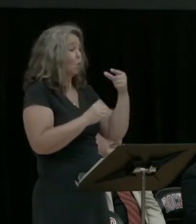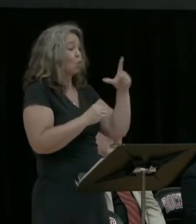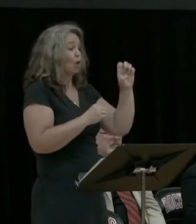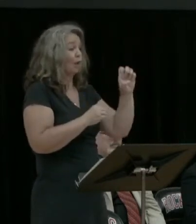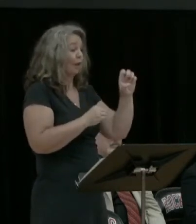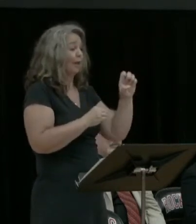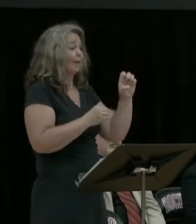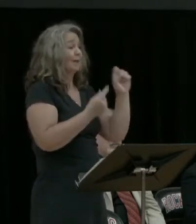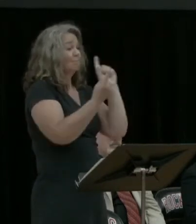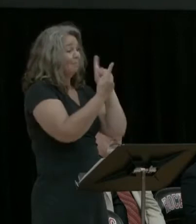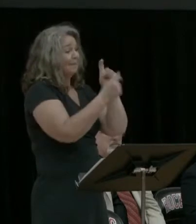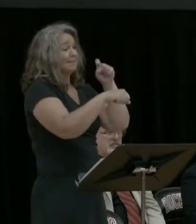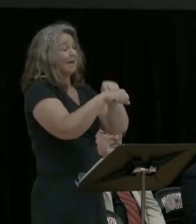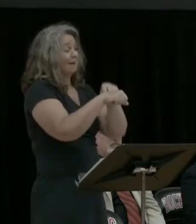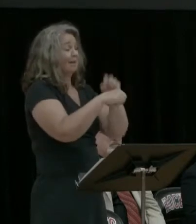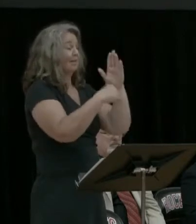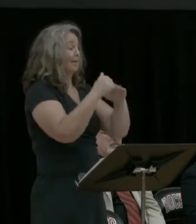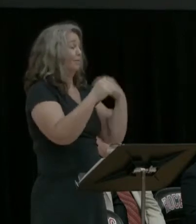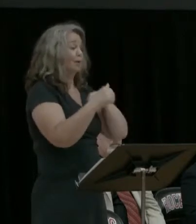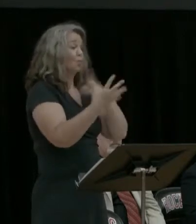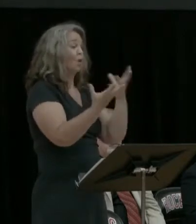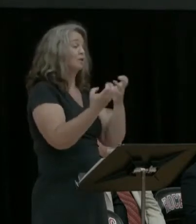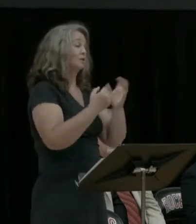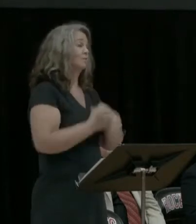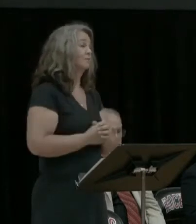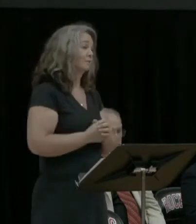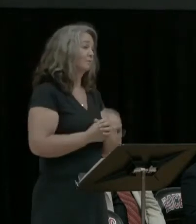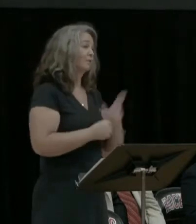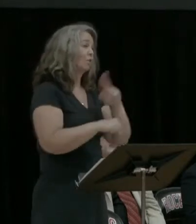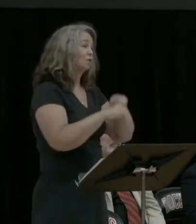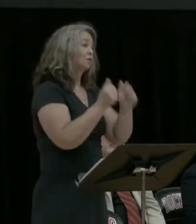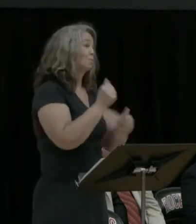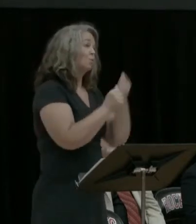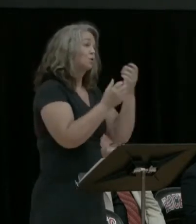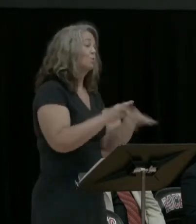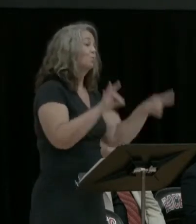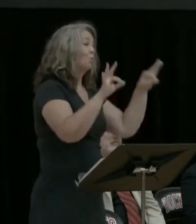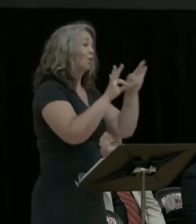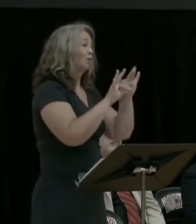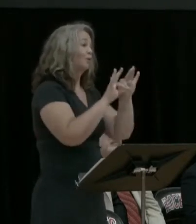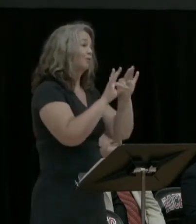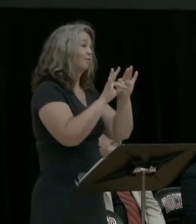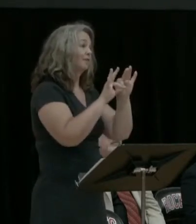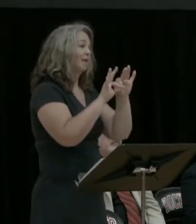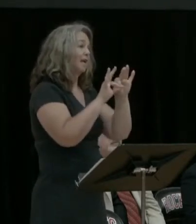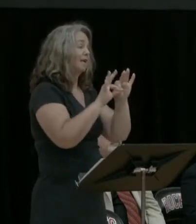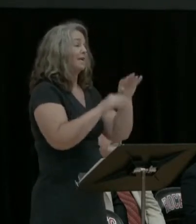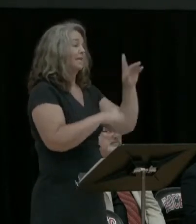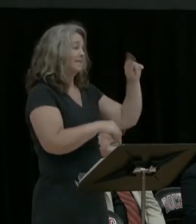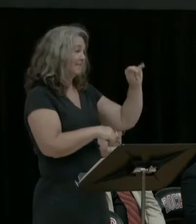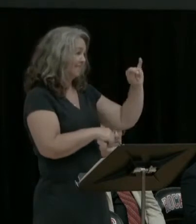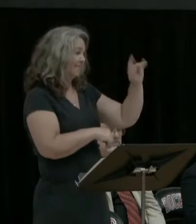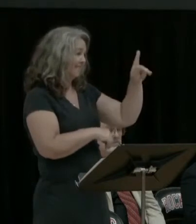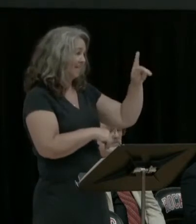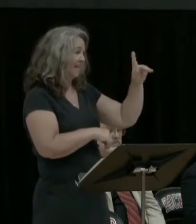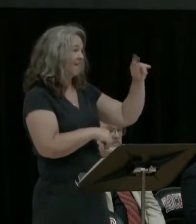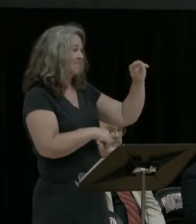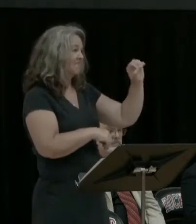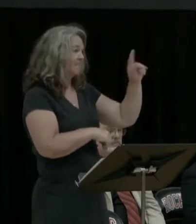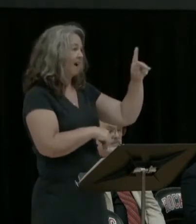us wanted. And of course, the most important, the rise of TikTok.